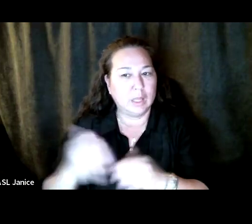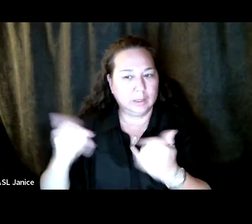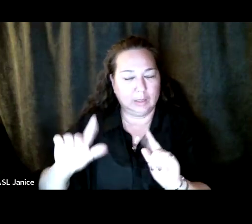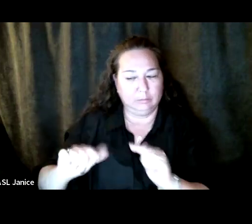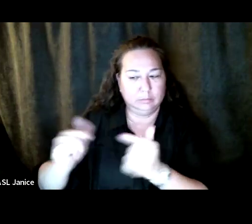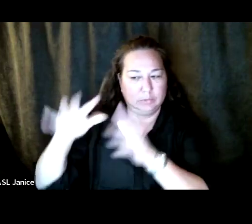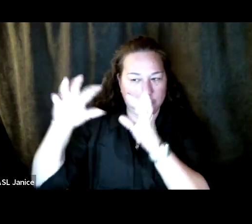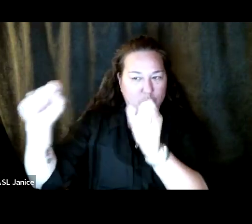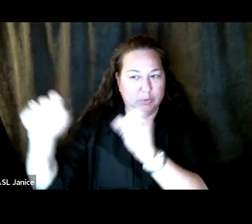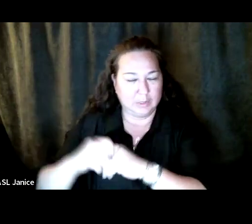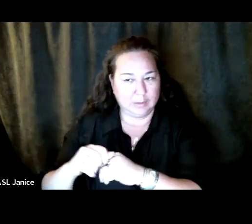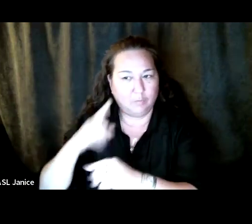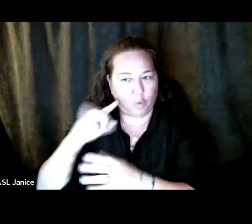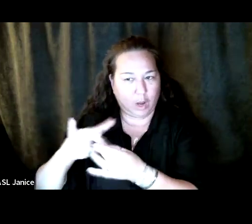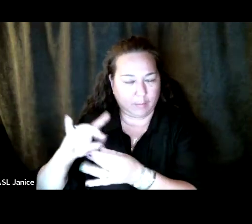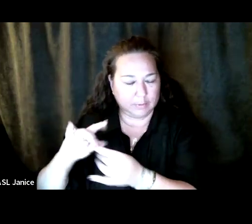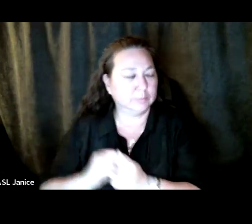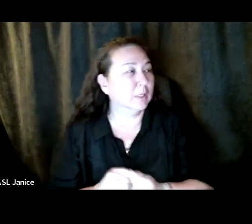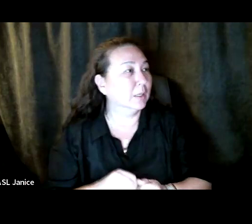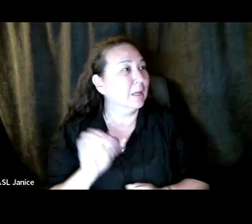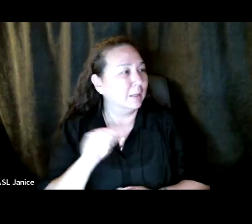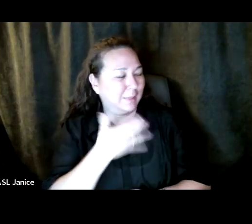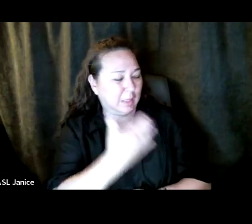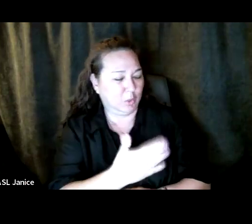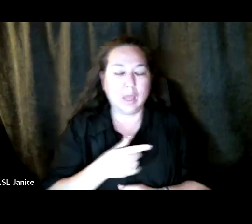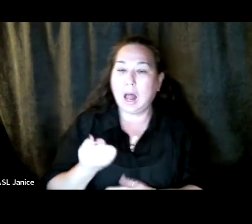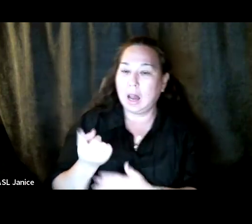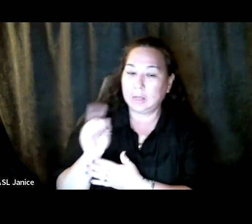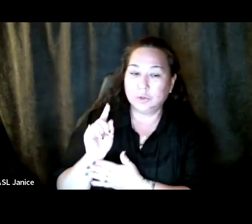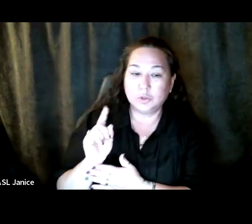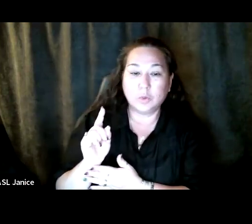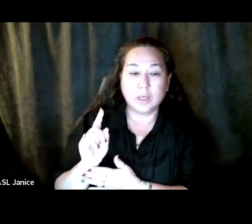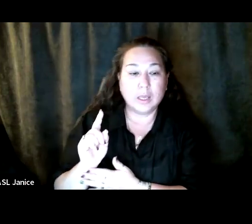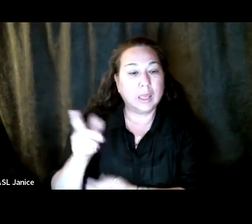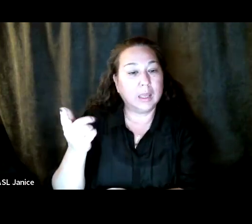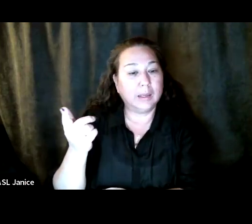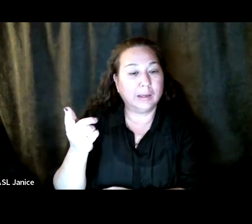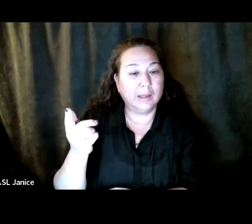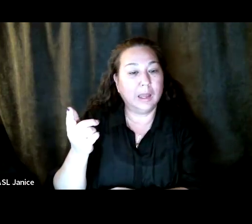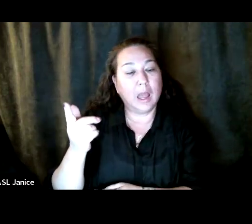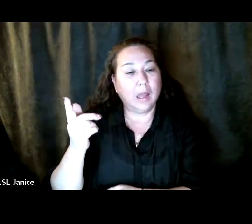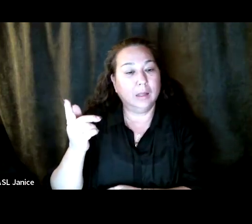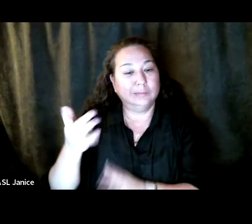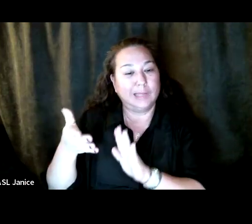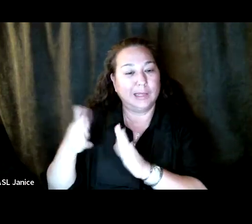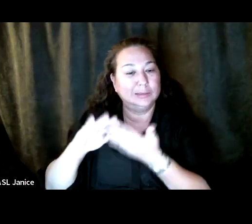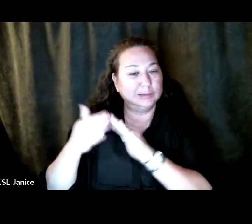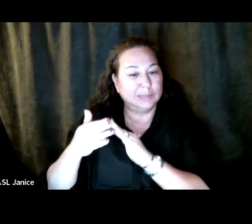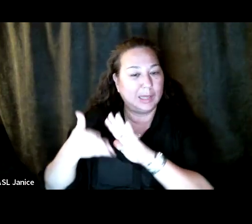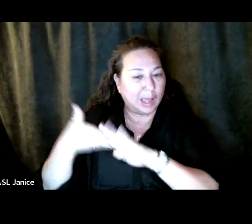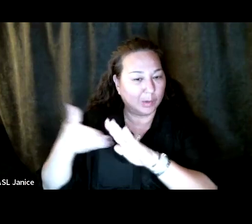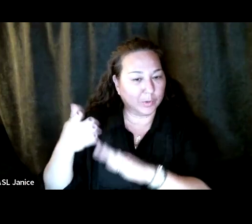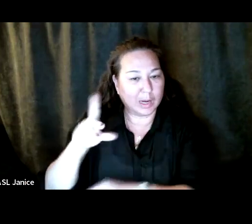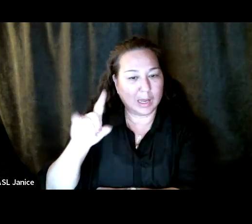you. So last week, the city's chief of operations, Dion Irish, who I see here, and BPS Senior Director of